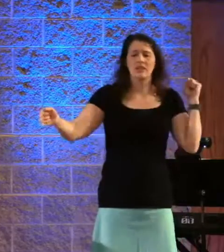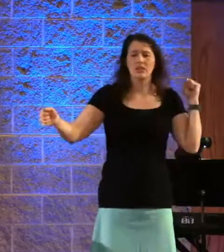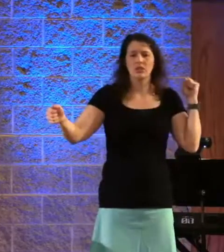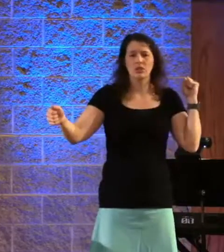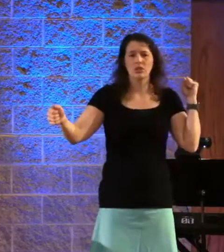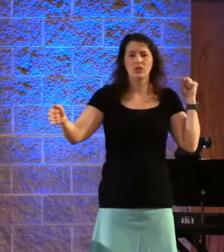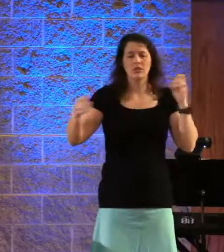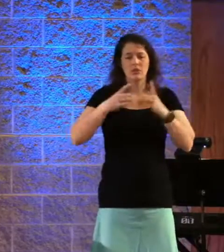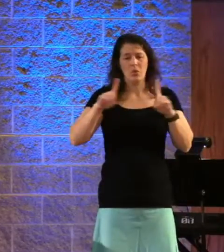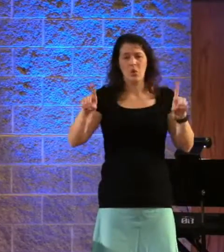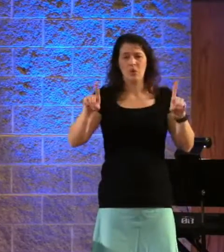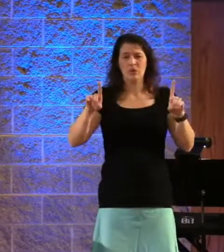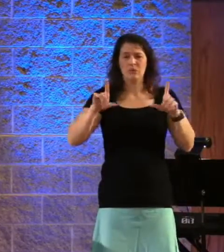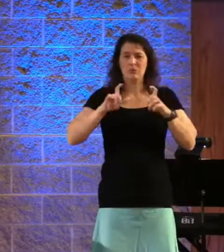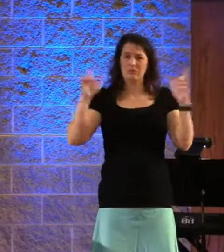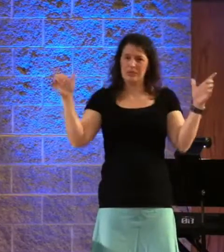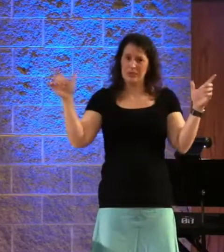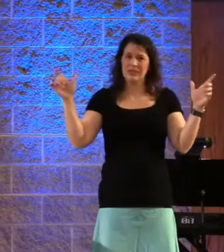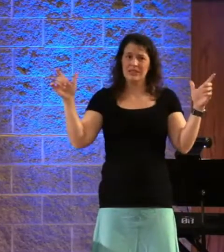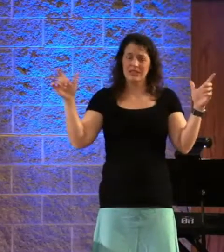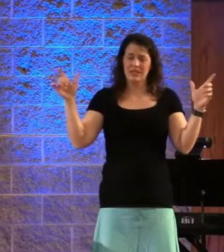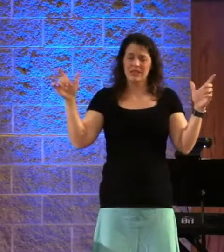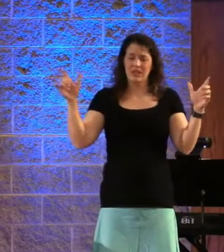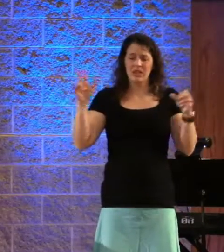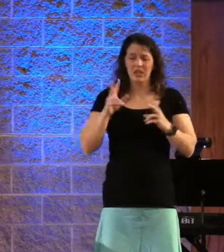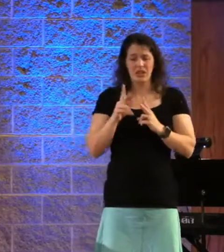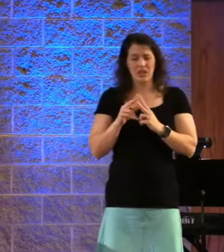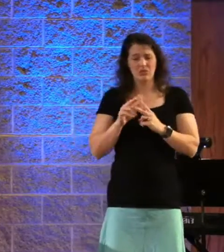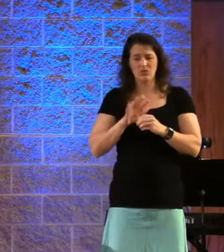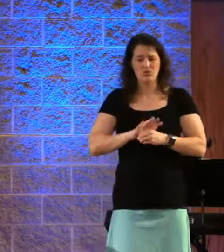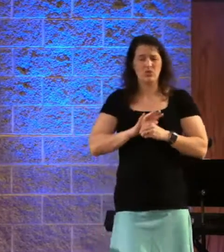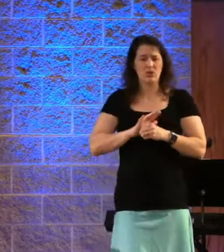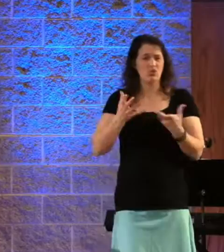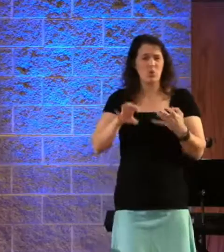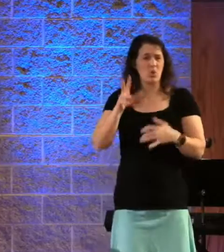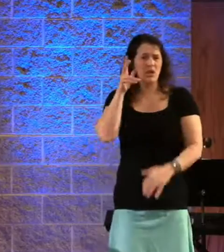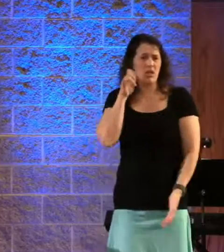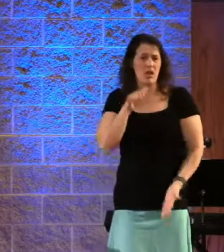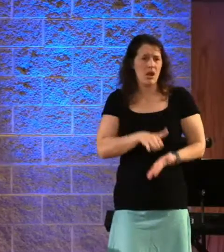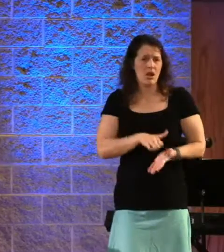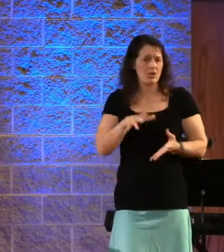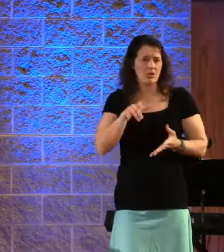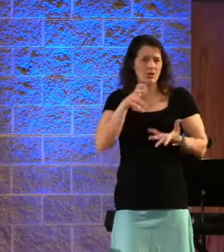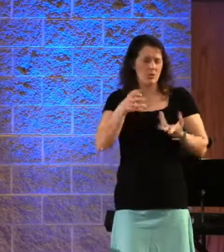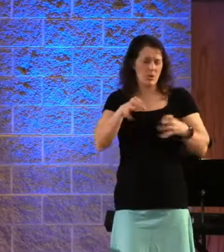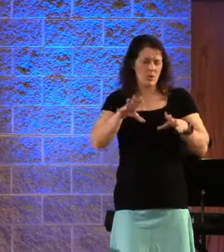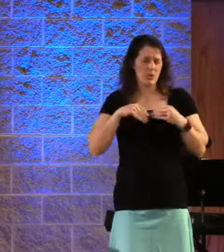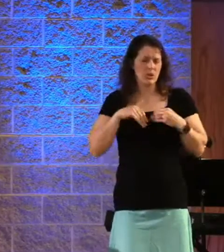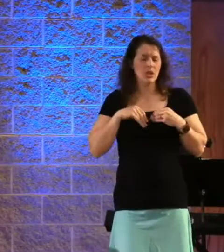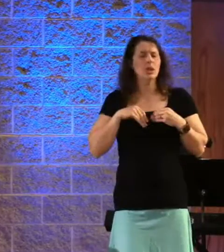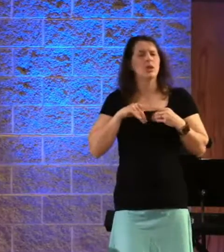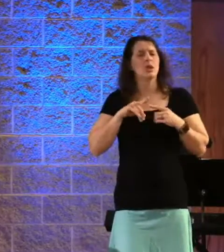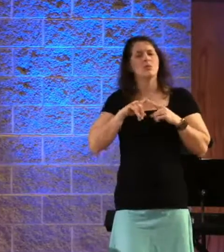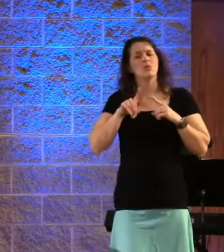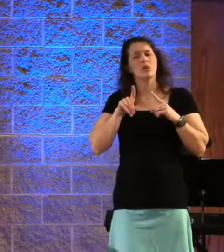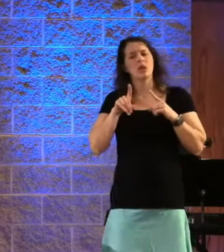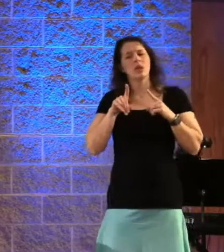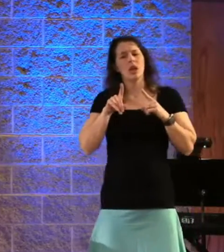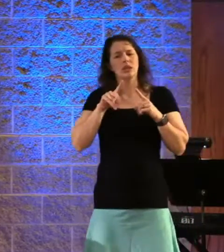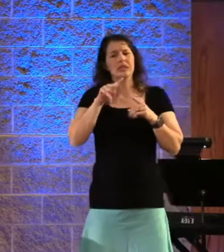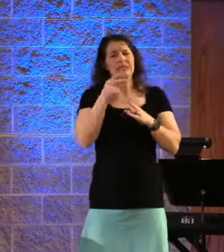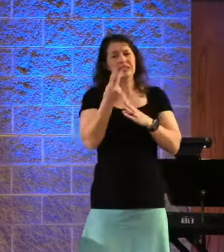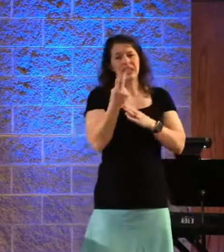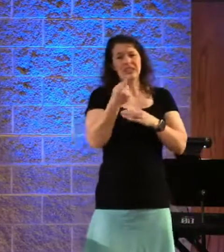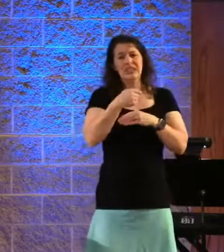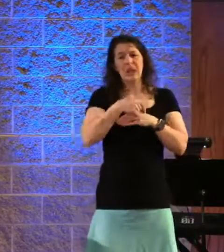deep. Couples who are in stress sometimes don't want to hear this. But the percentage of second marriages and